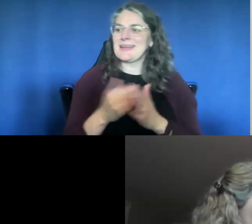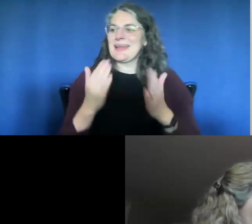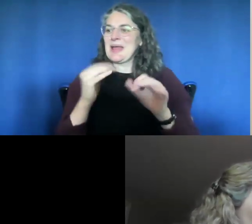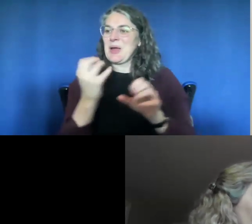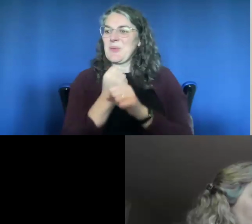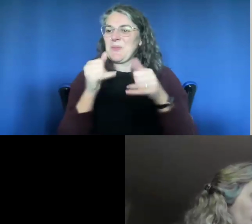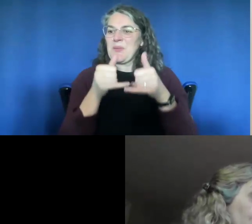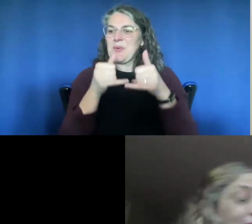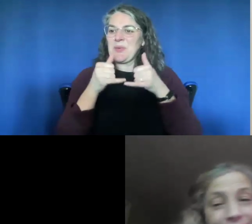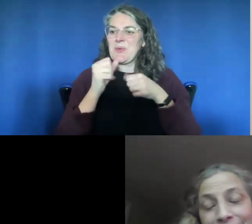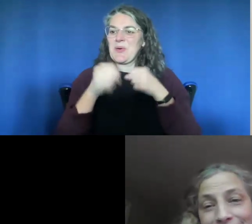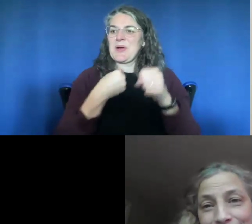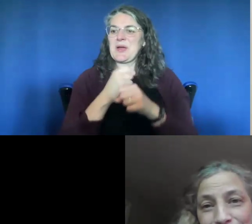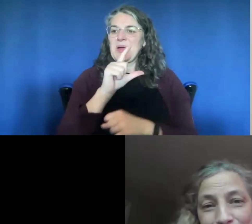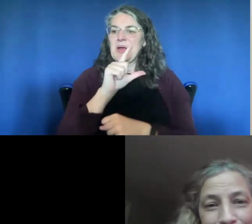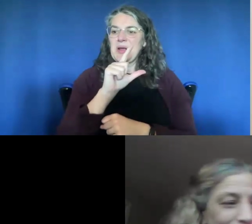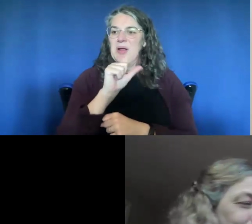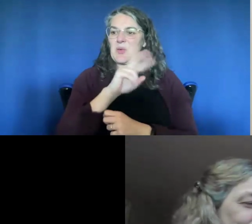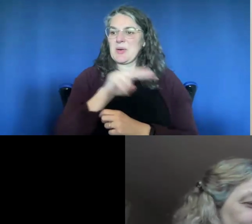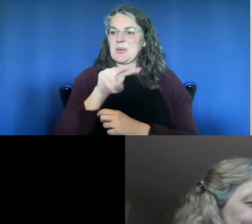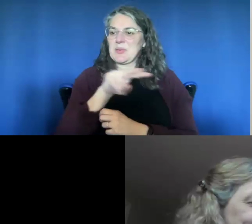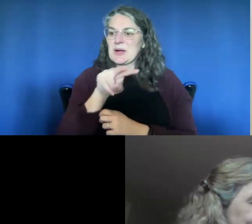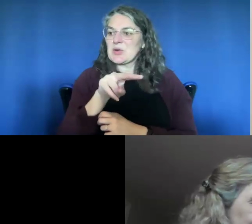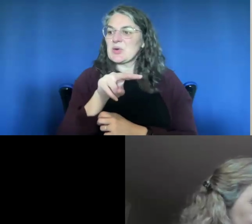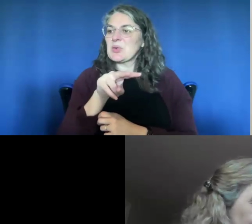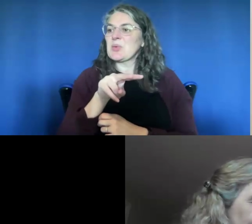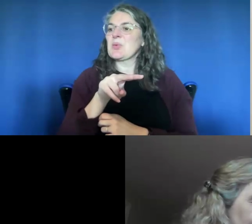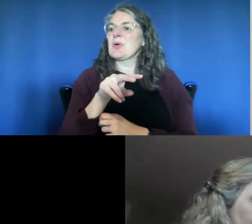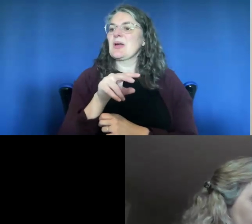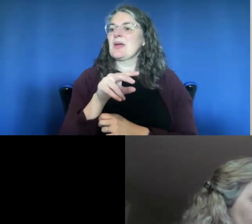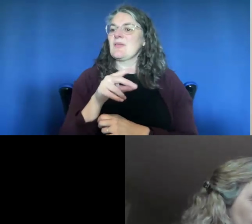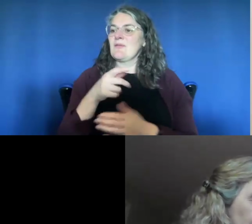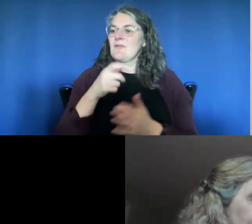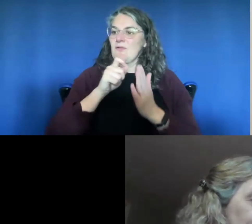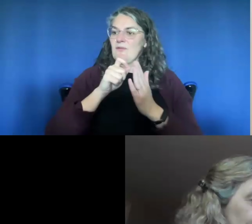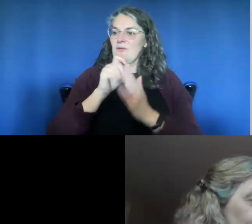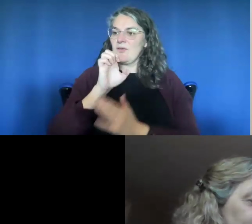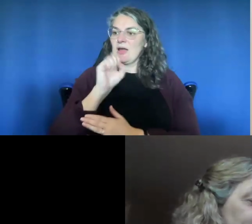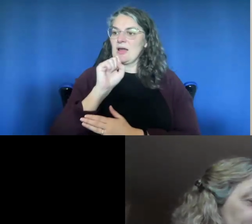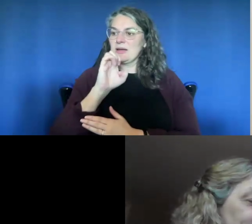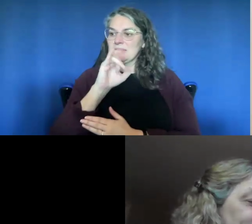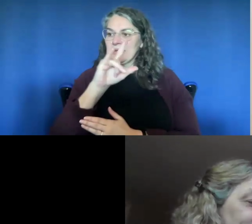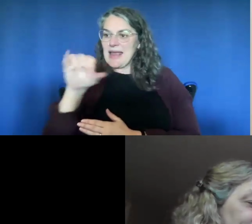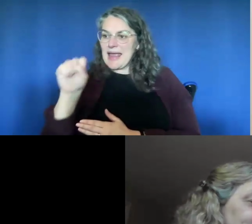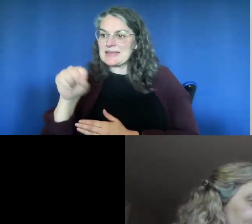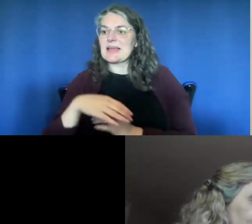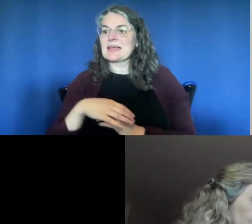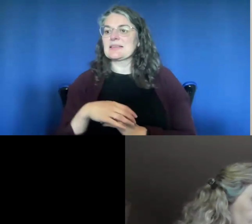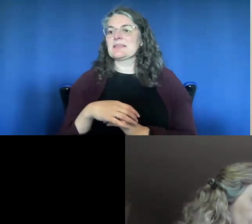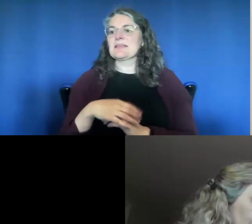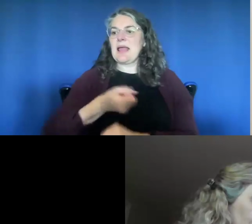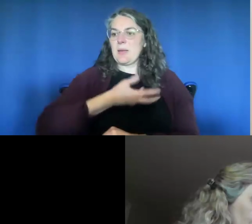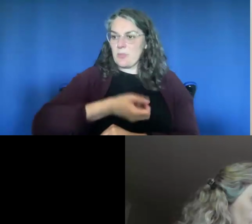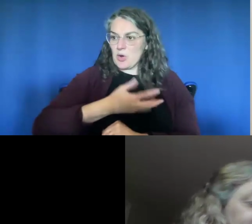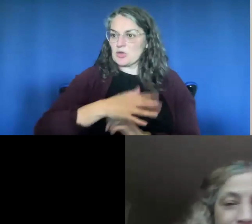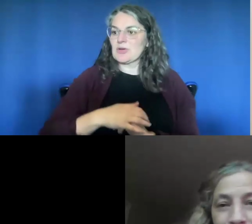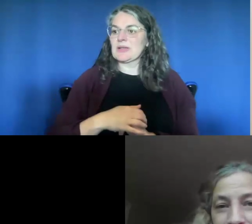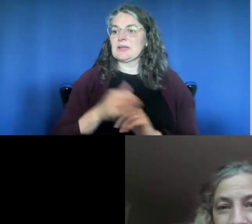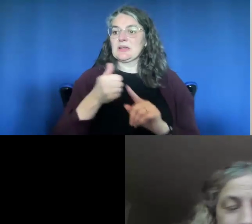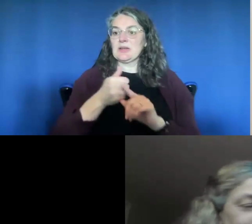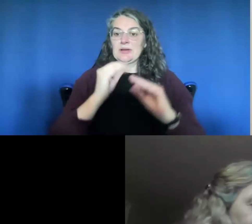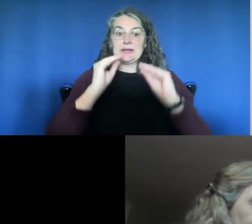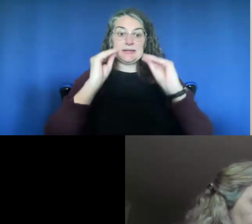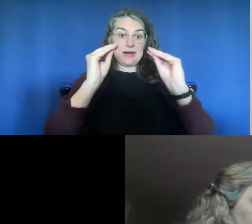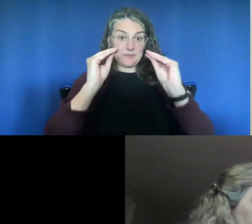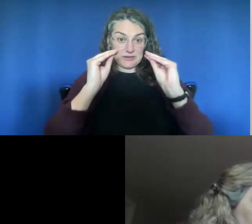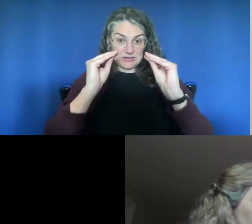2022, and The Poet and the Architect, which came out the year before. Christine teaches courses at the intersections of